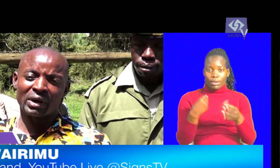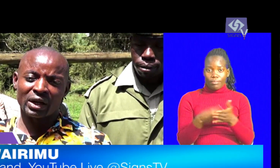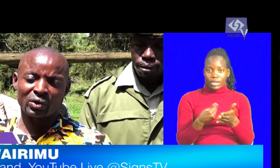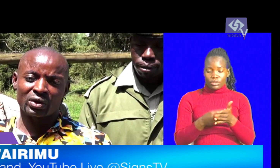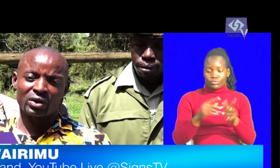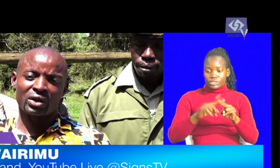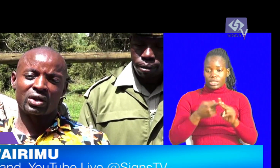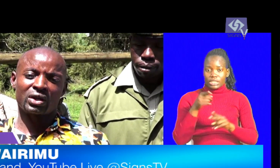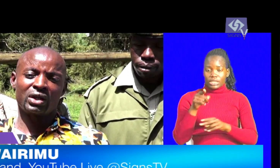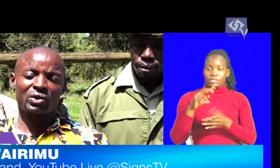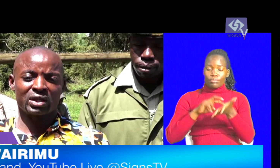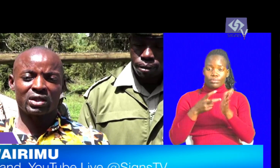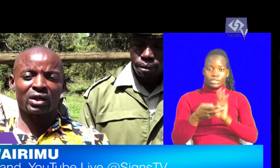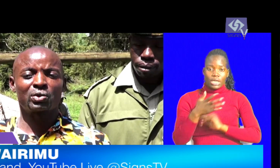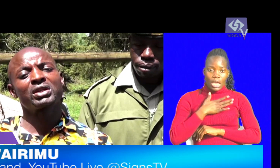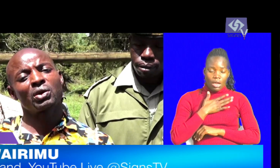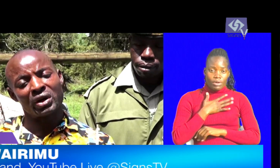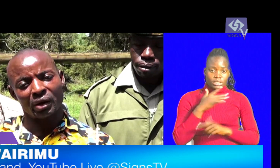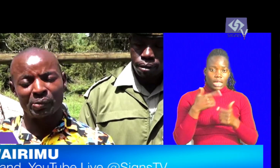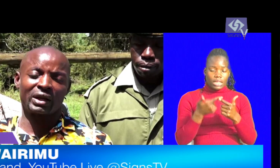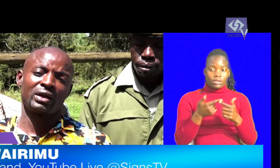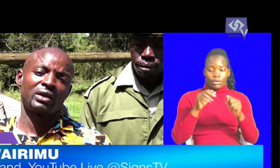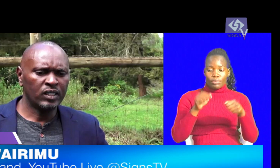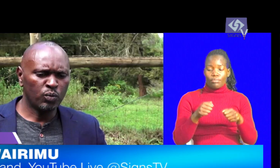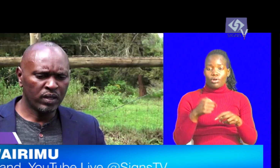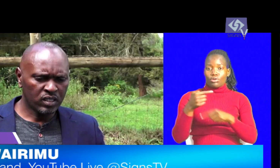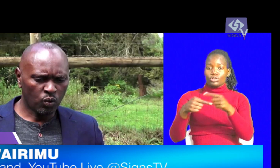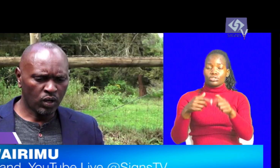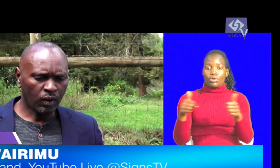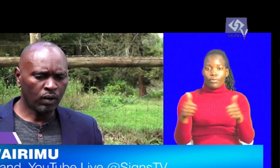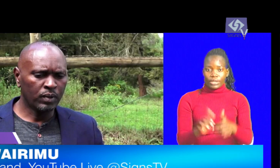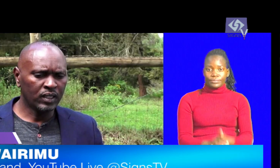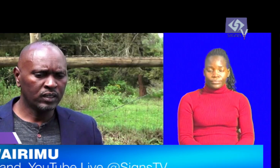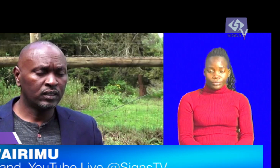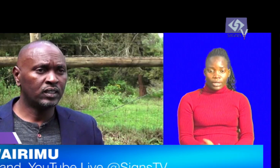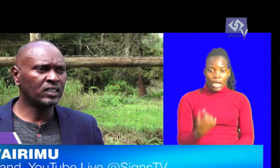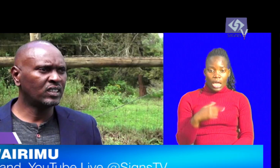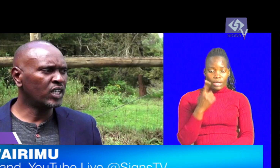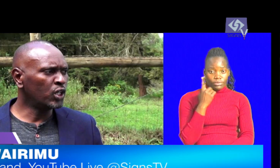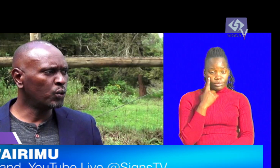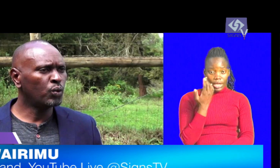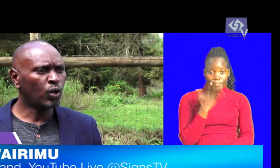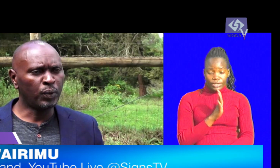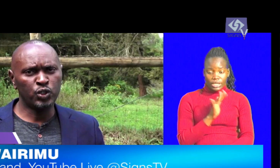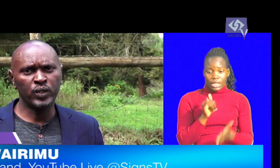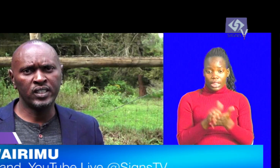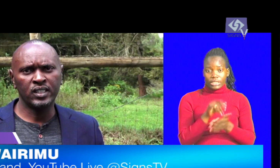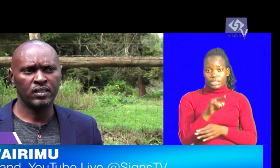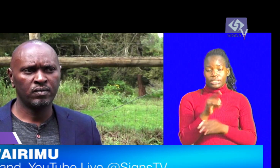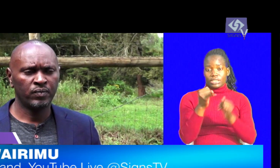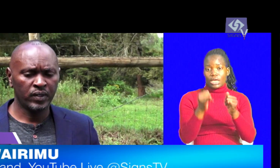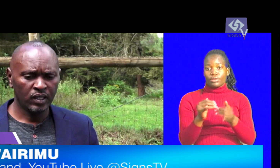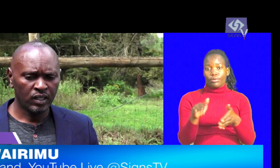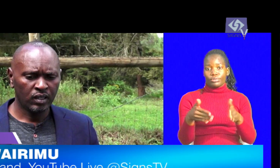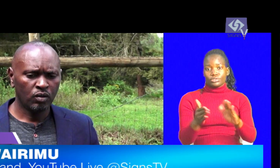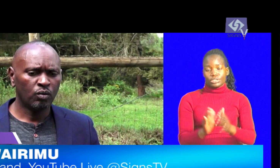maneno ndio sasa tuweze kuenda mbele. Tumeweza kuona kwamba this is a new opportunity.